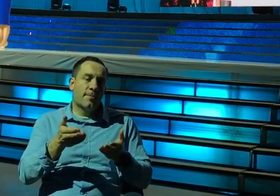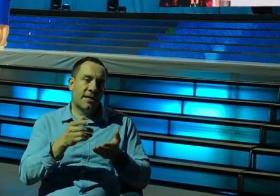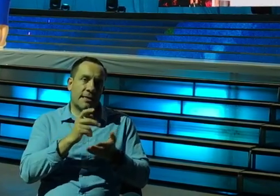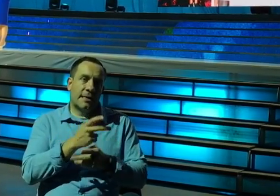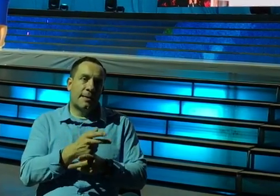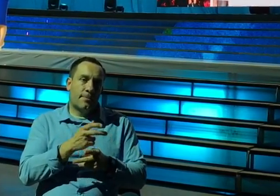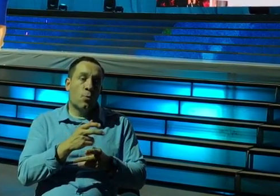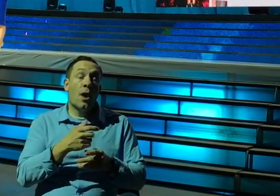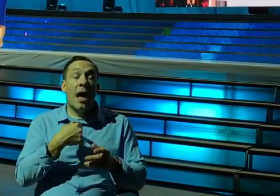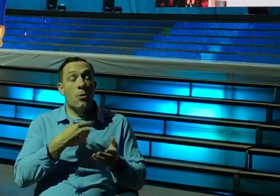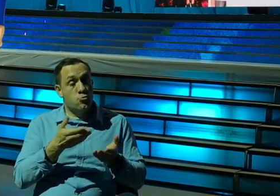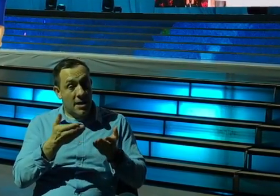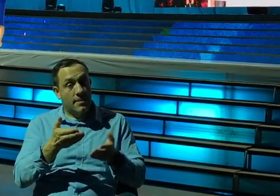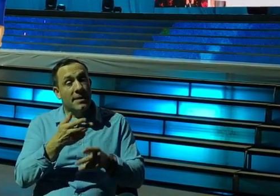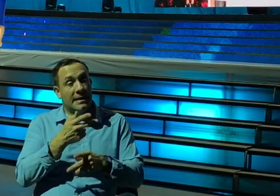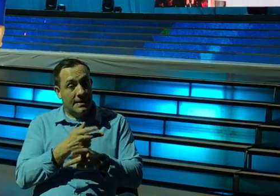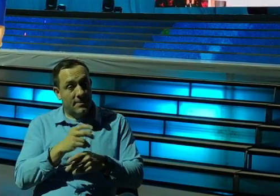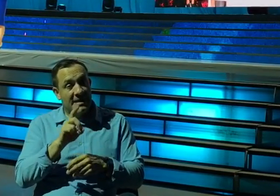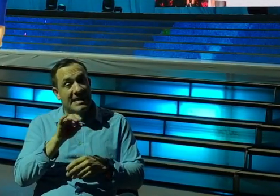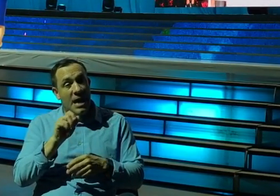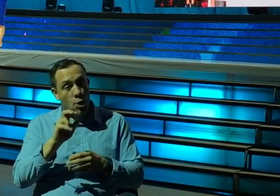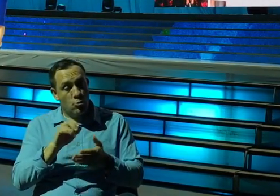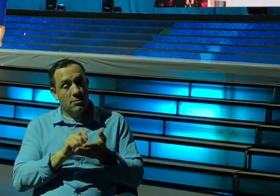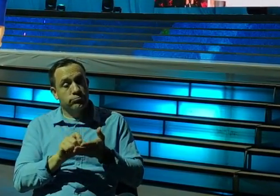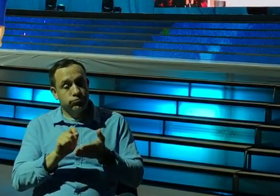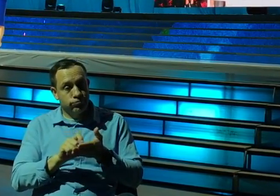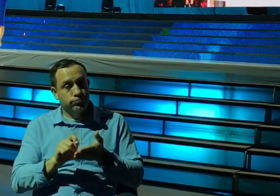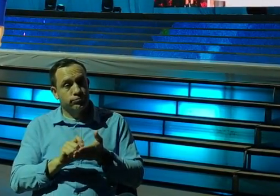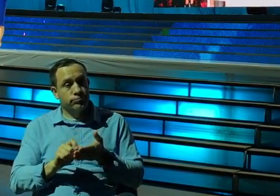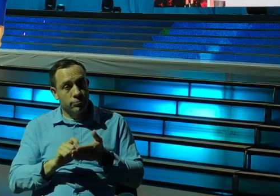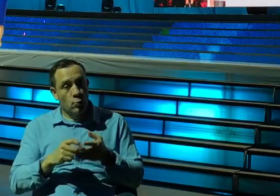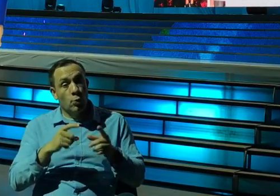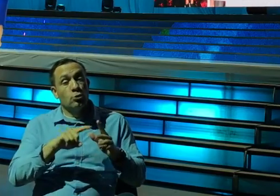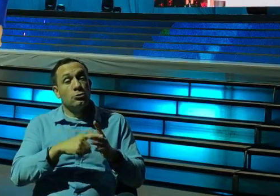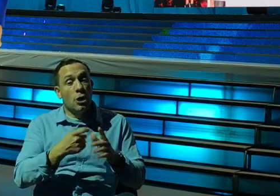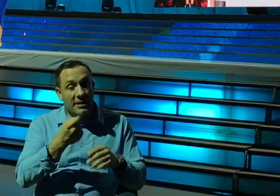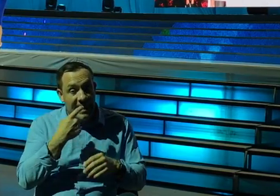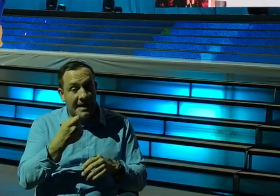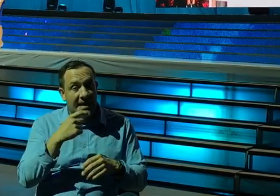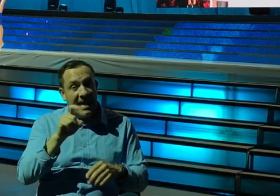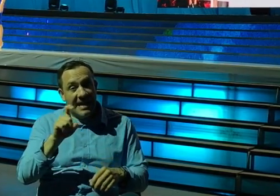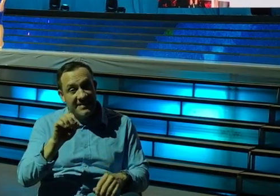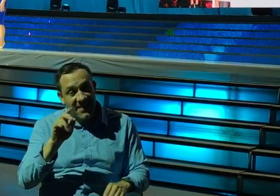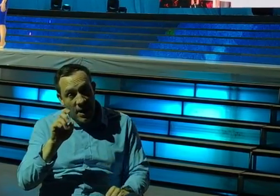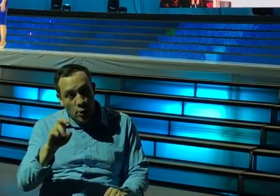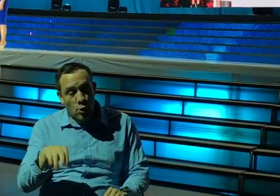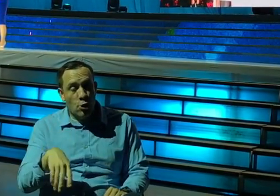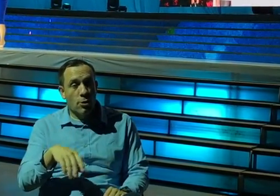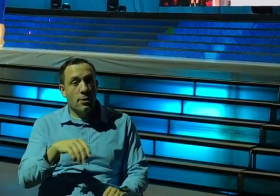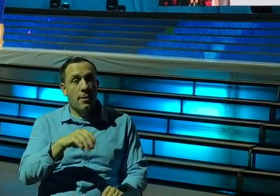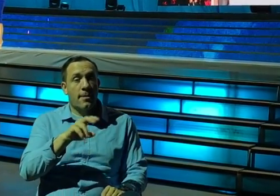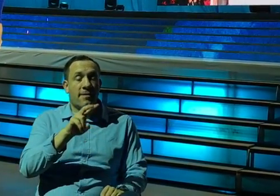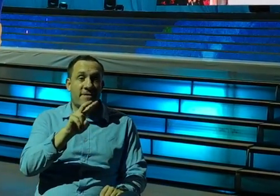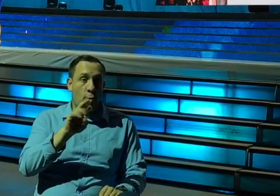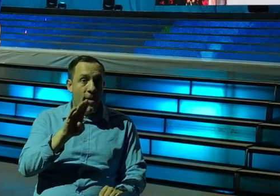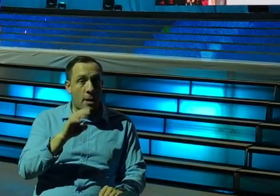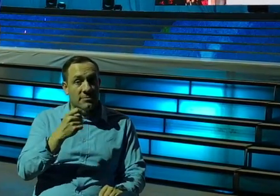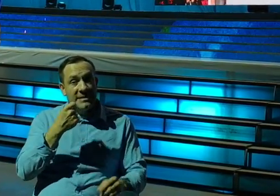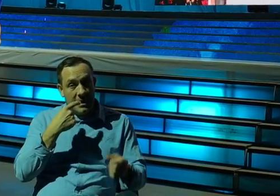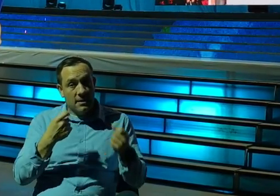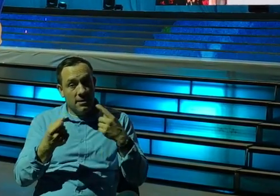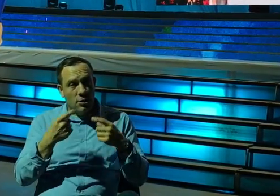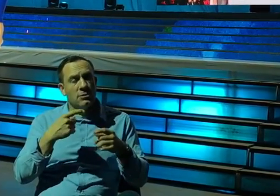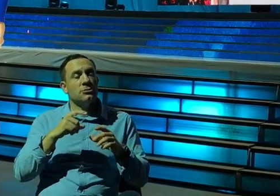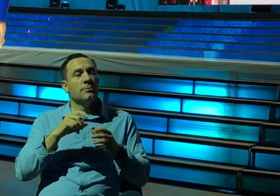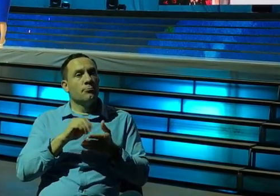using both Vital Biome and X Factor of what your experience is at day 1 and what it is day 30, because when you pay attention, you